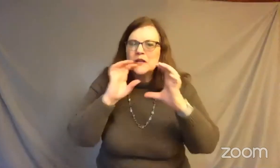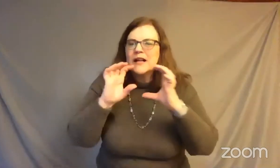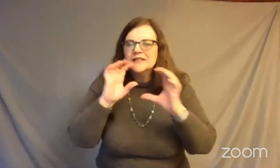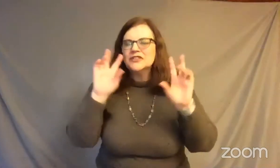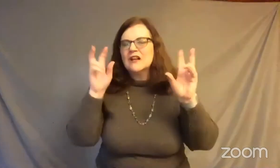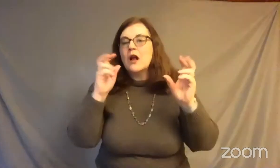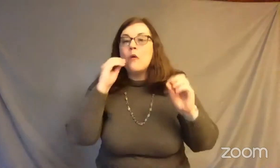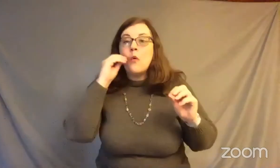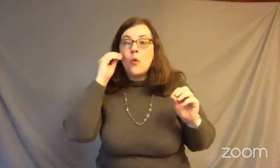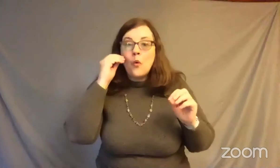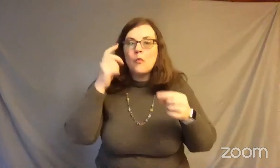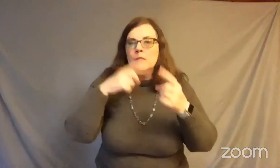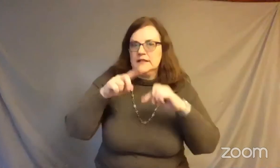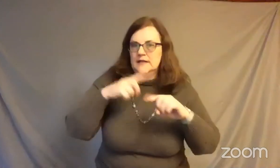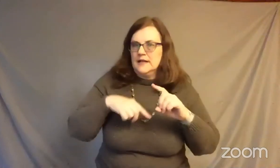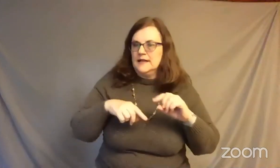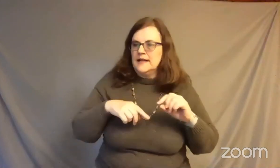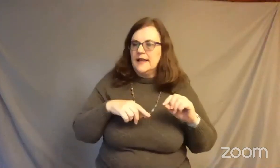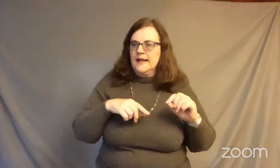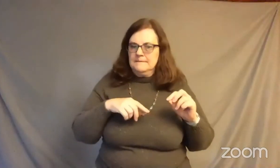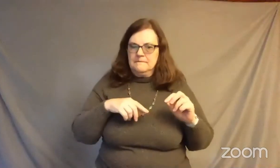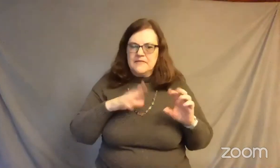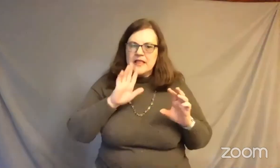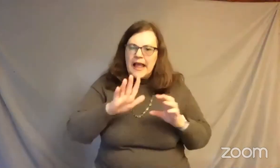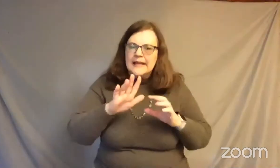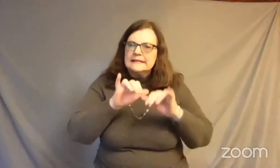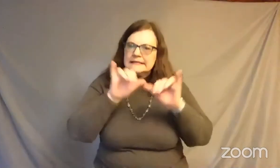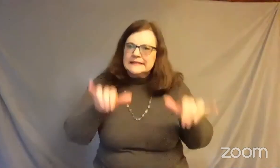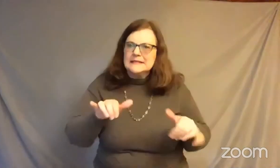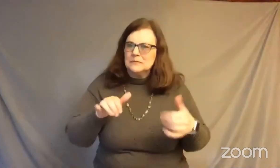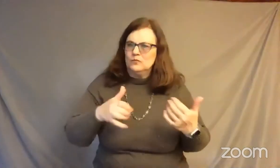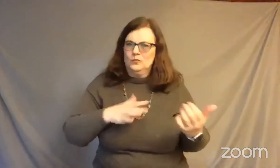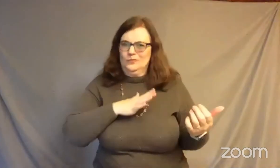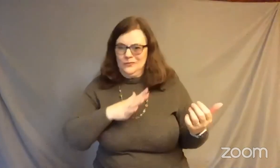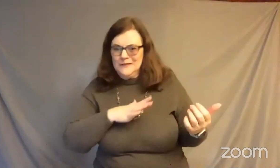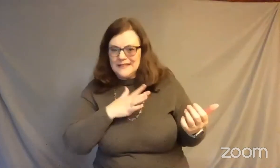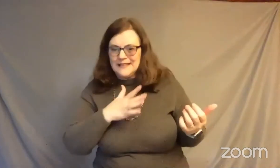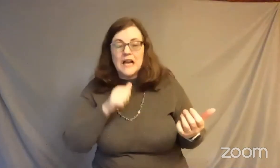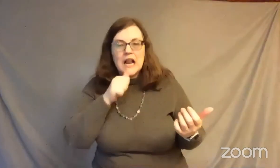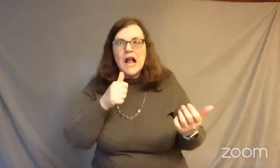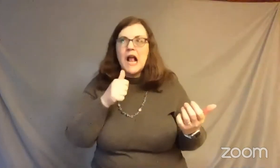systems. They create their own home sign systems, for example.